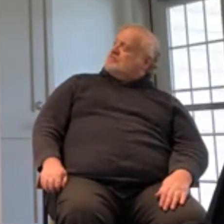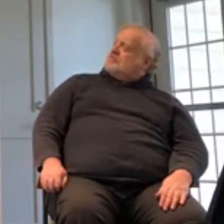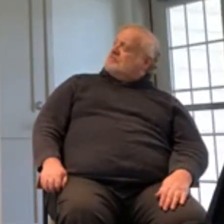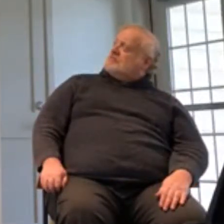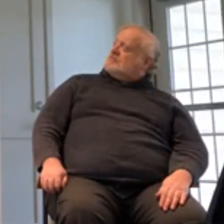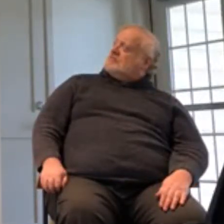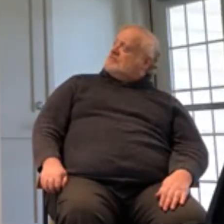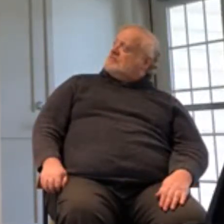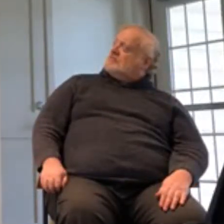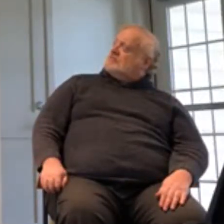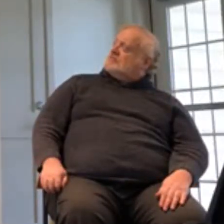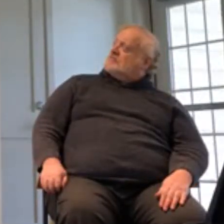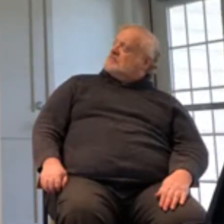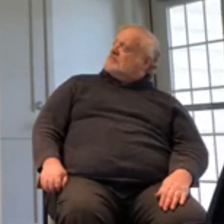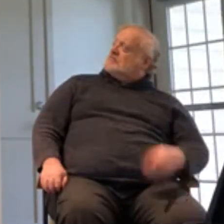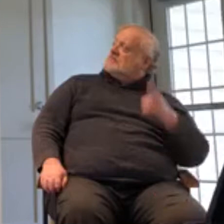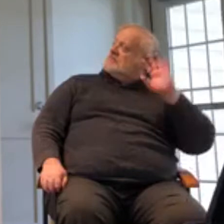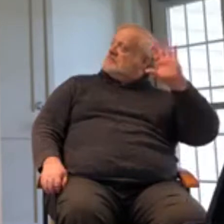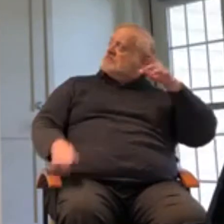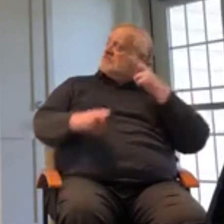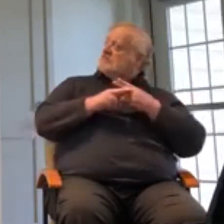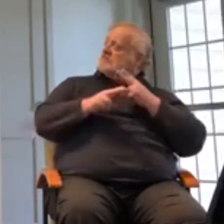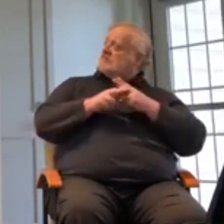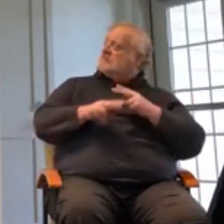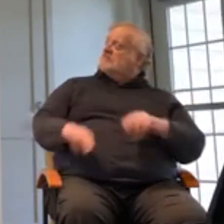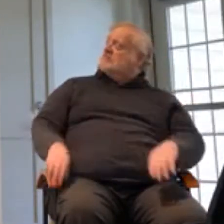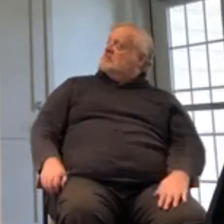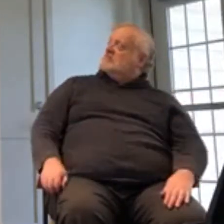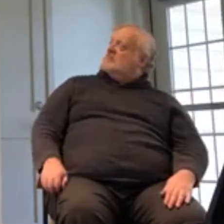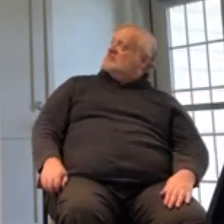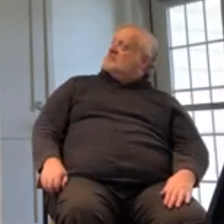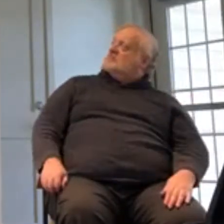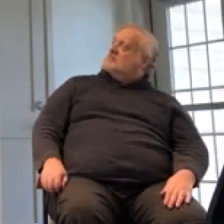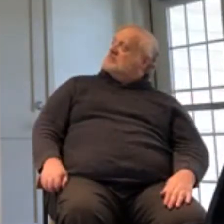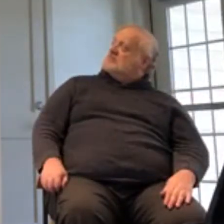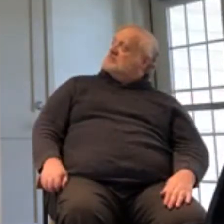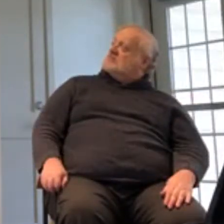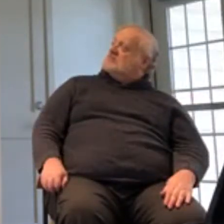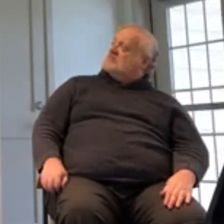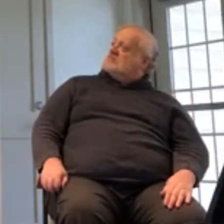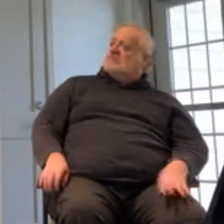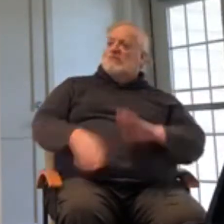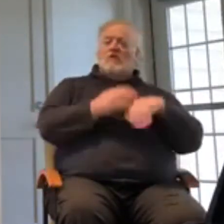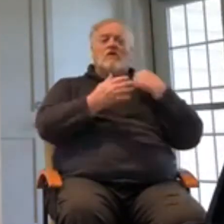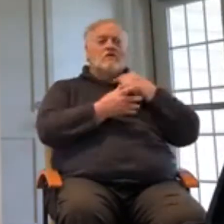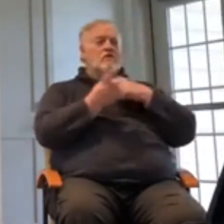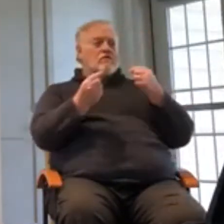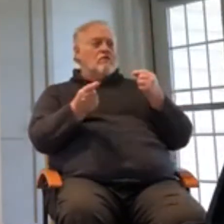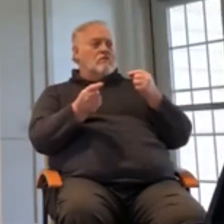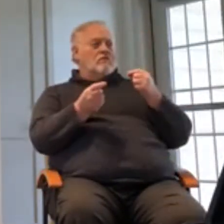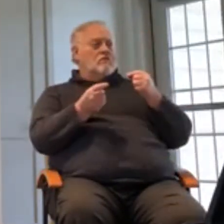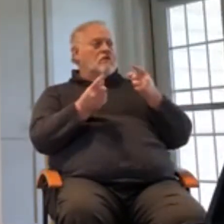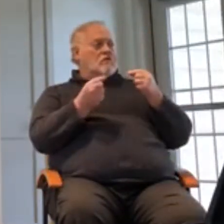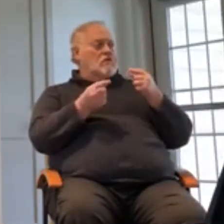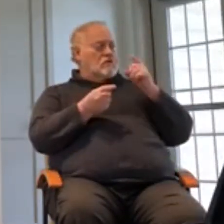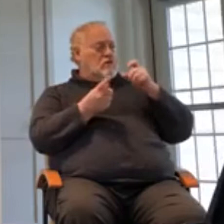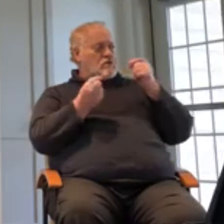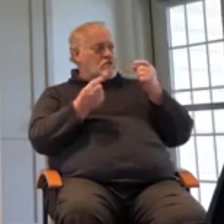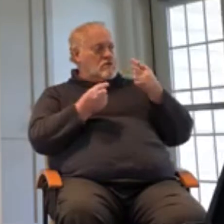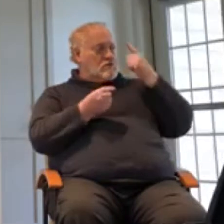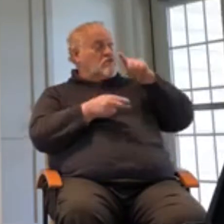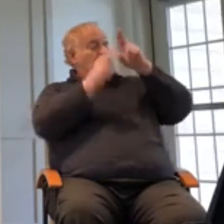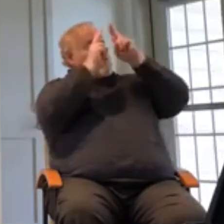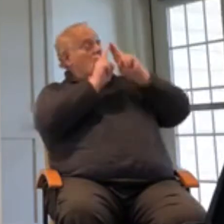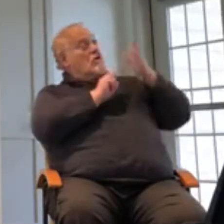our sins. For what? Thy name's sake. Everything that we do ought to be to honor and to